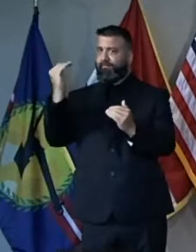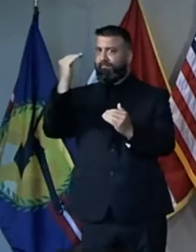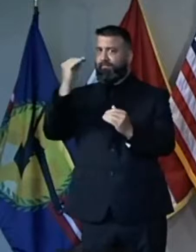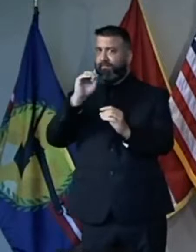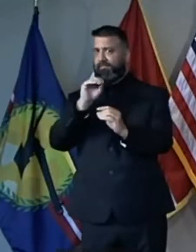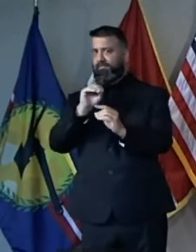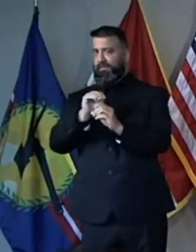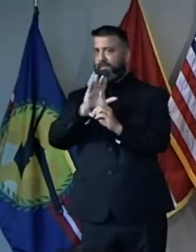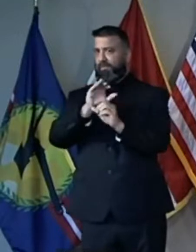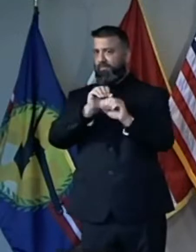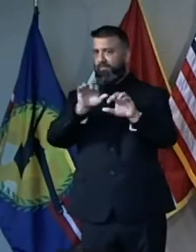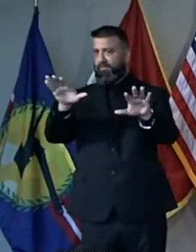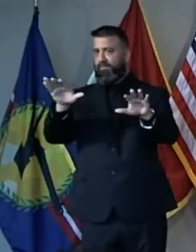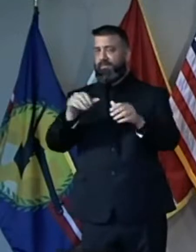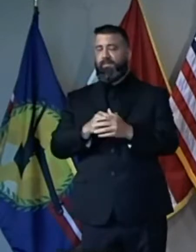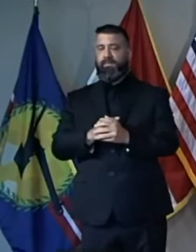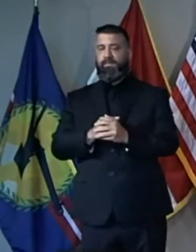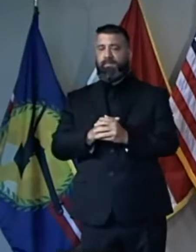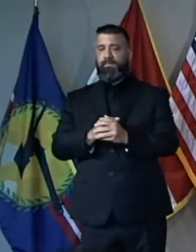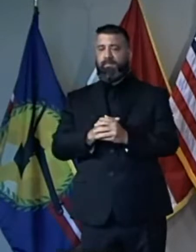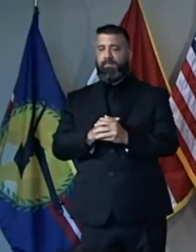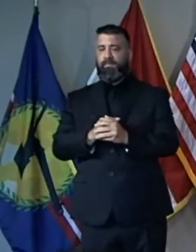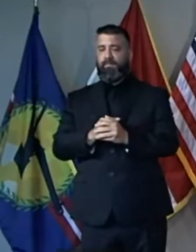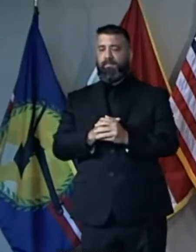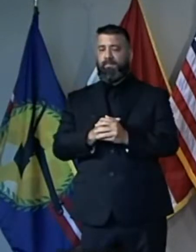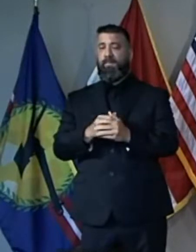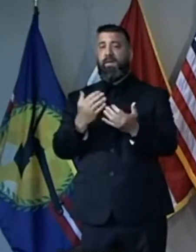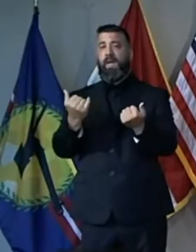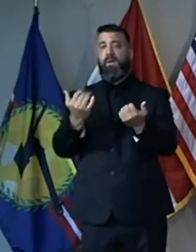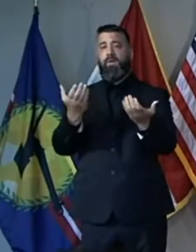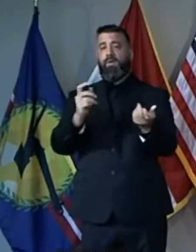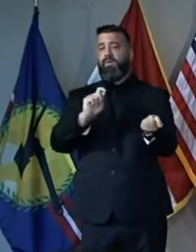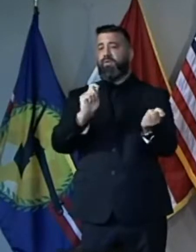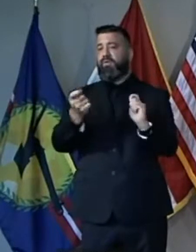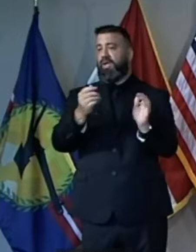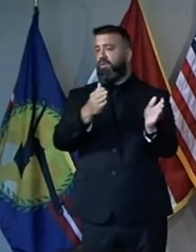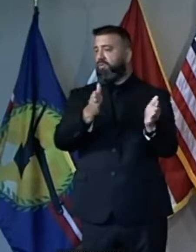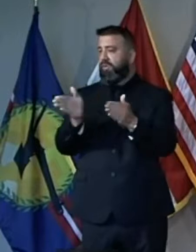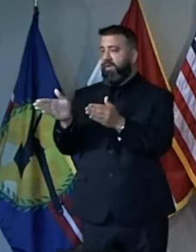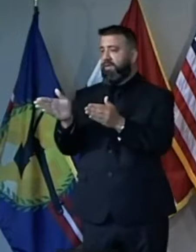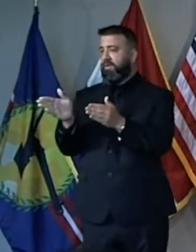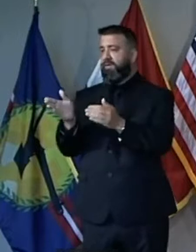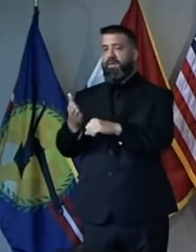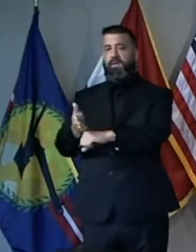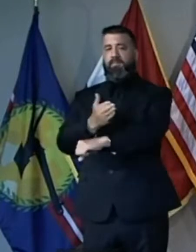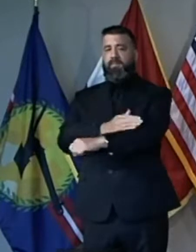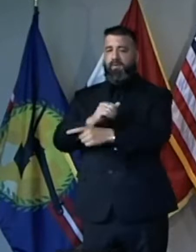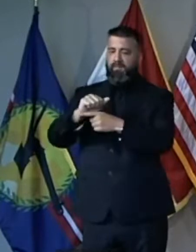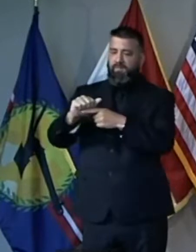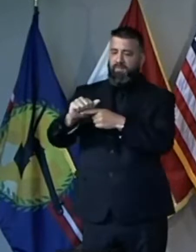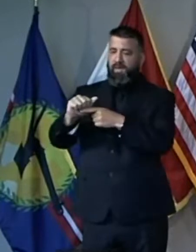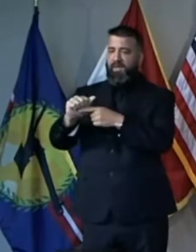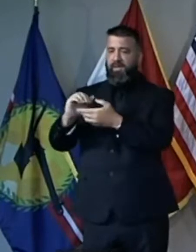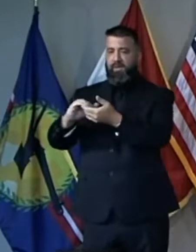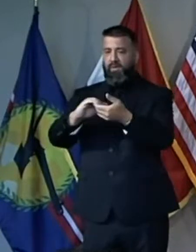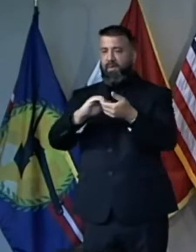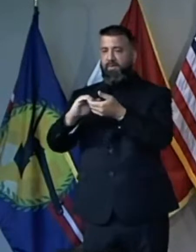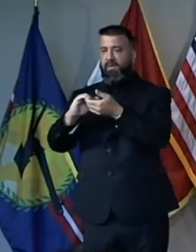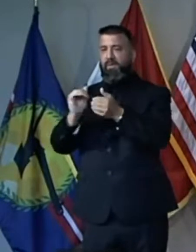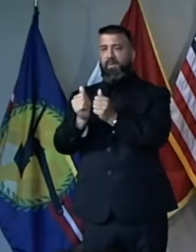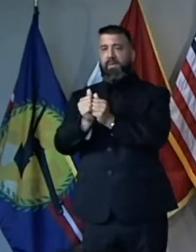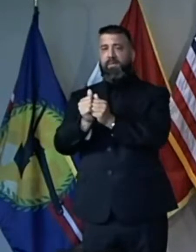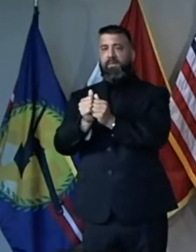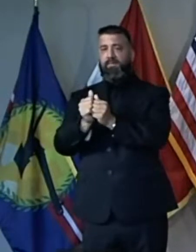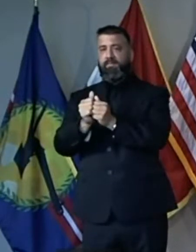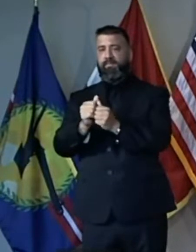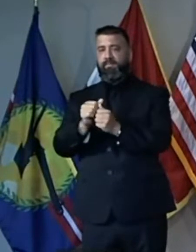in to help change the direction, to improve the training and cooperation between our corrections officers and our nurses, and he's done